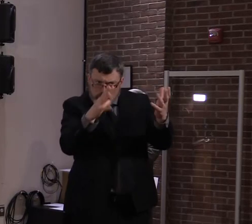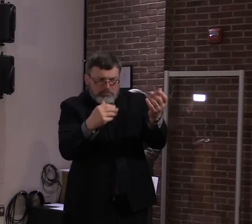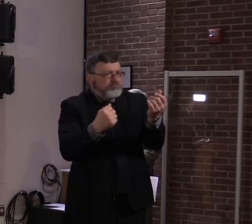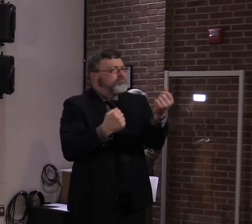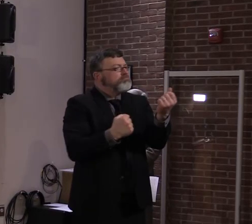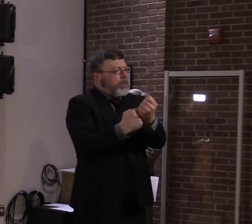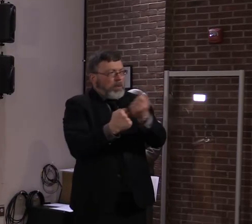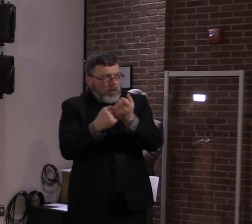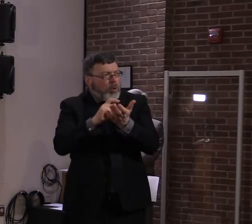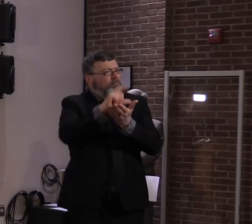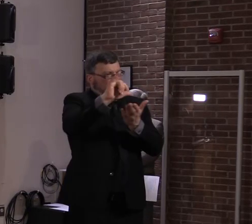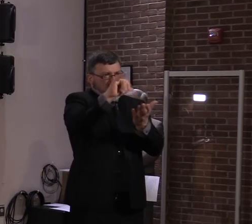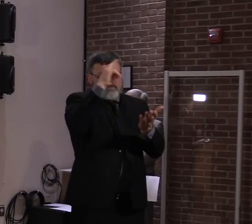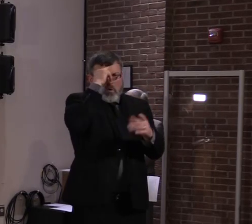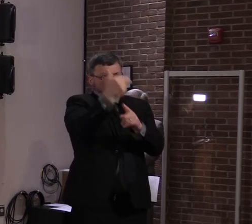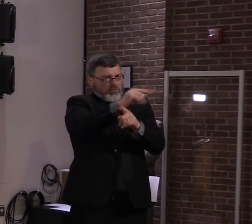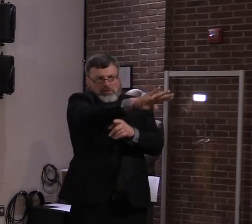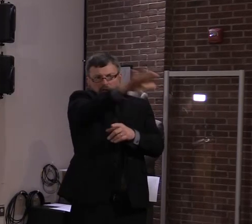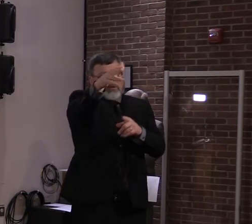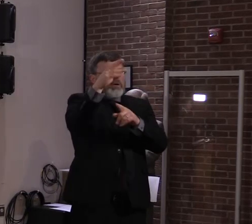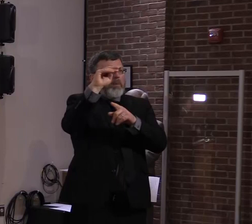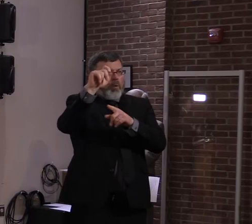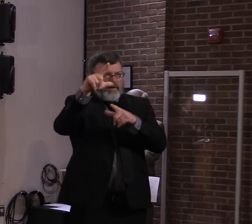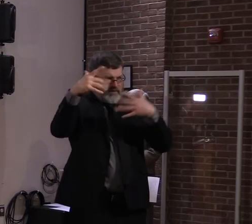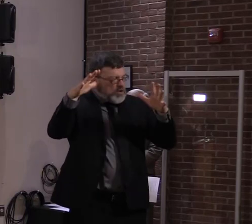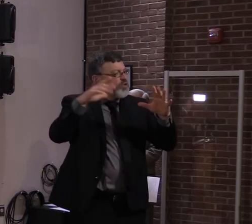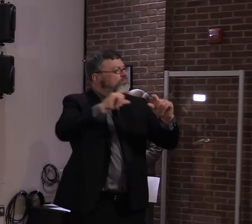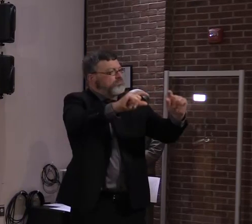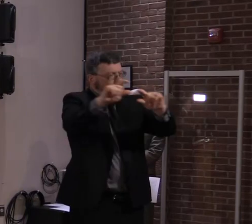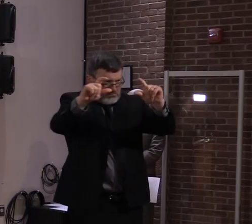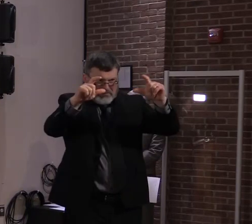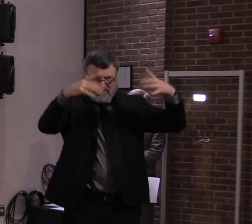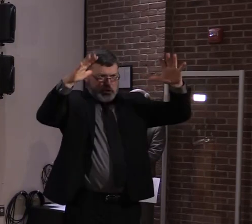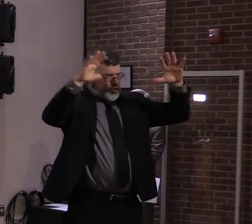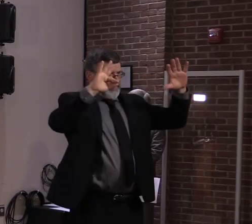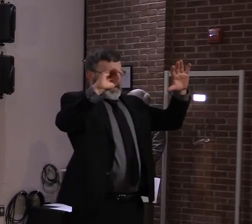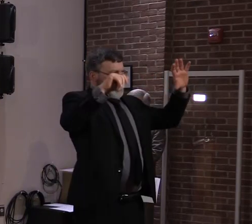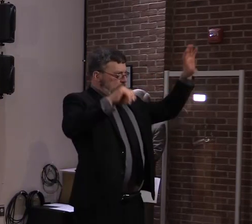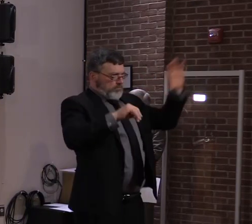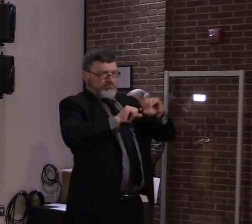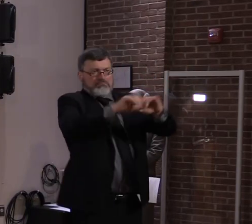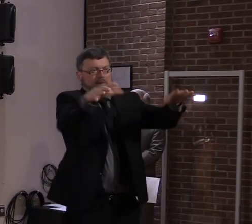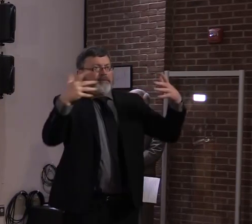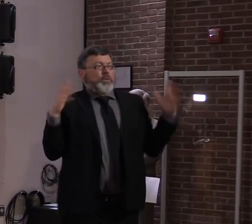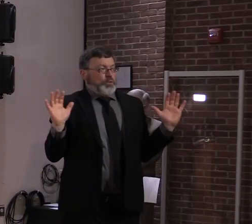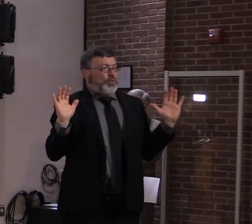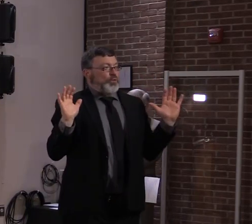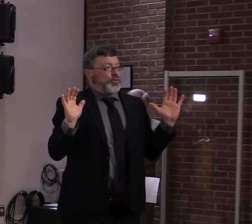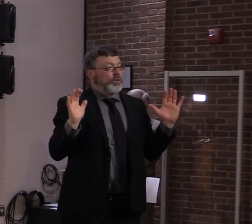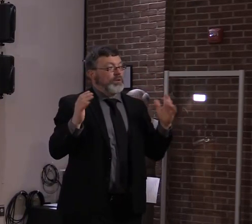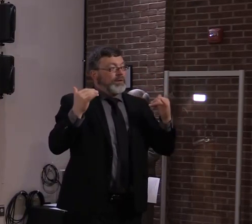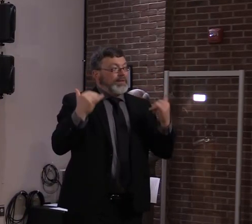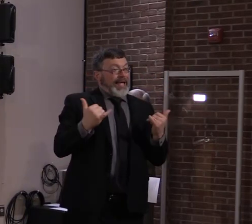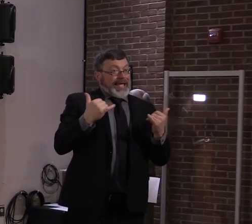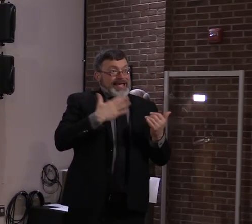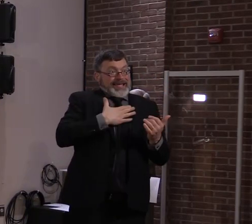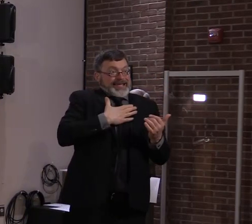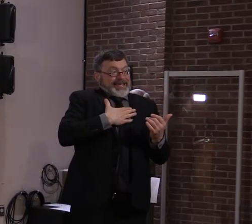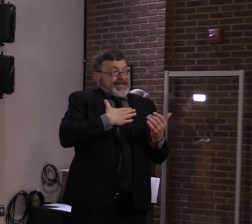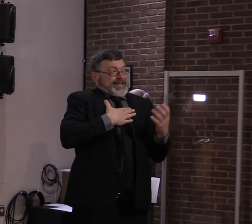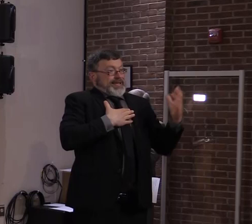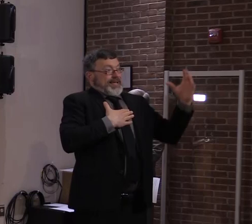With our proposal, I'm saying let's use a quarter of the $1 billion. Let's use $250